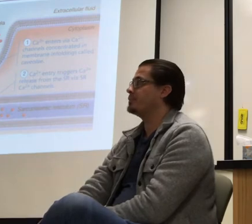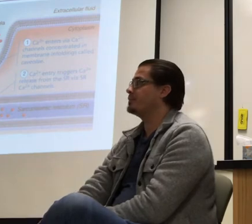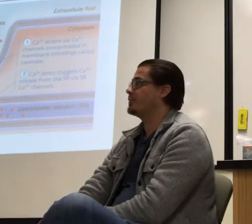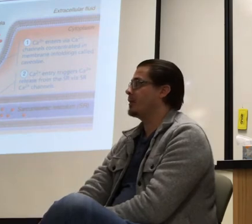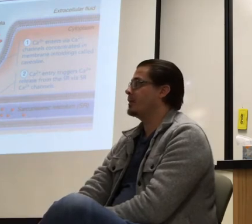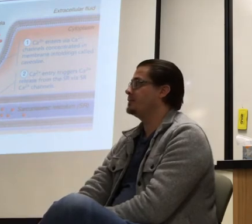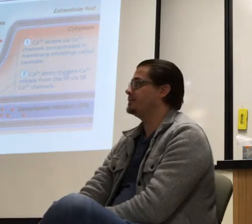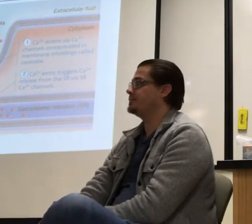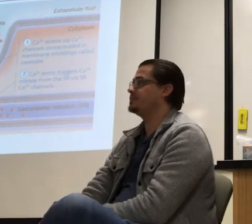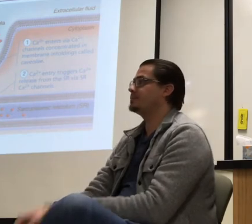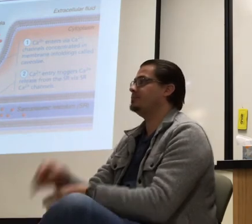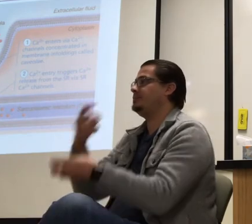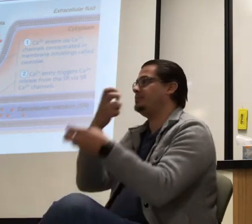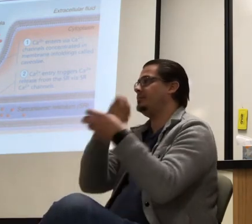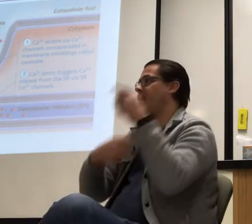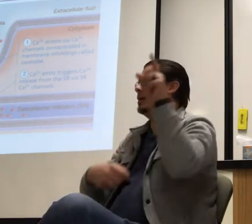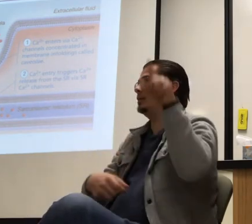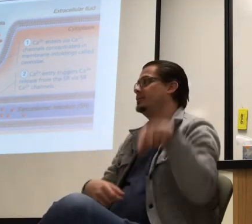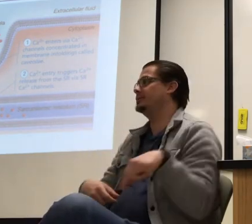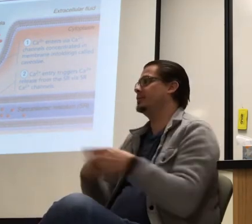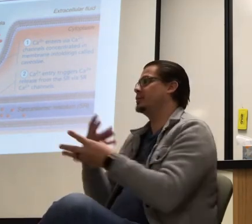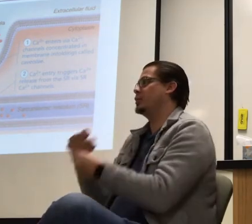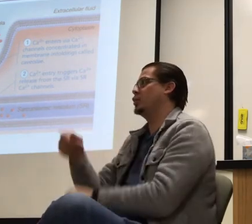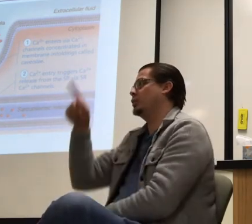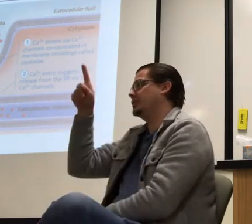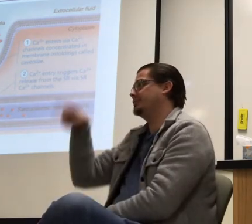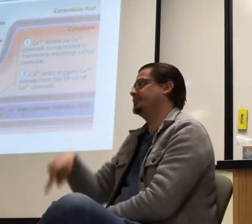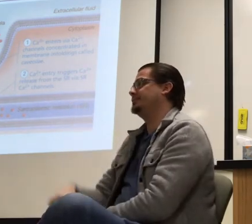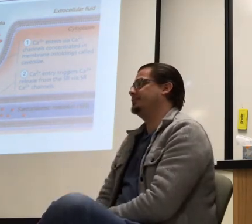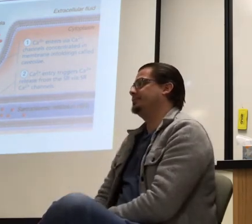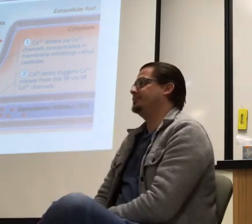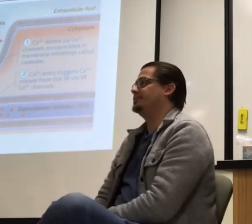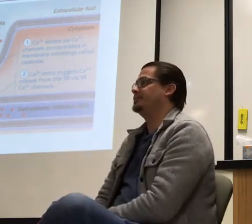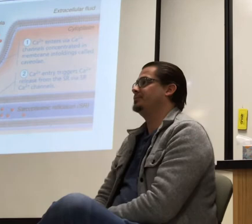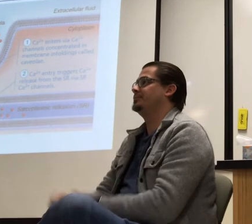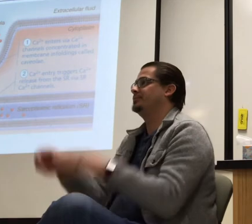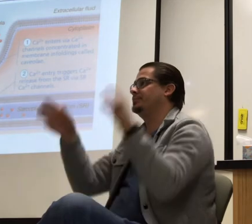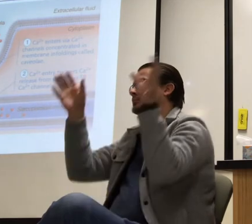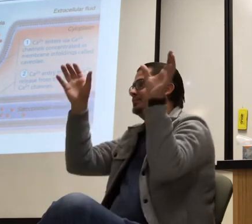For skeletal muscle, we said they got the T-tubule.